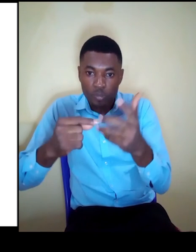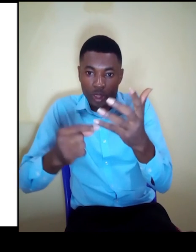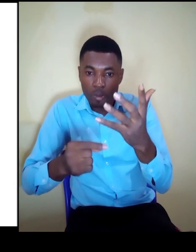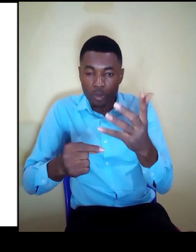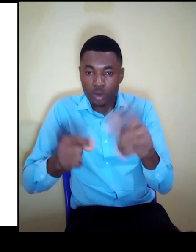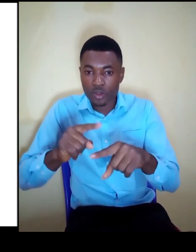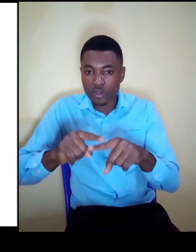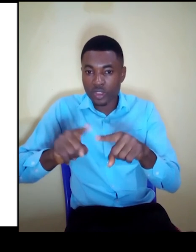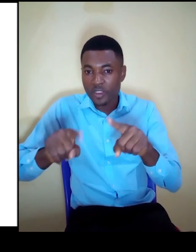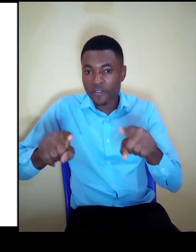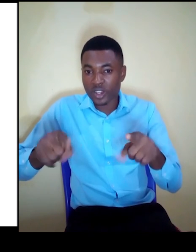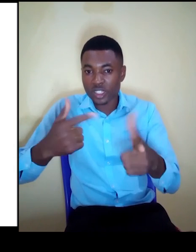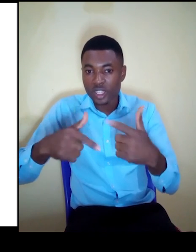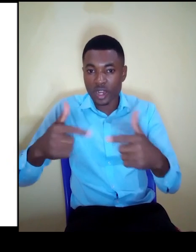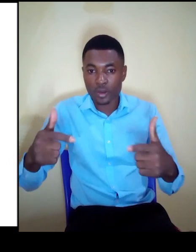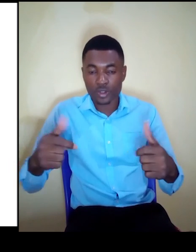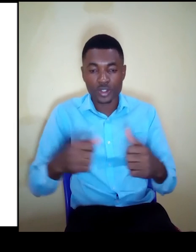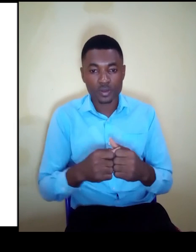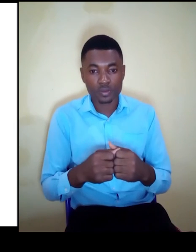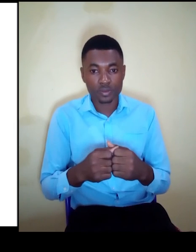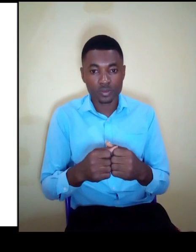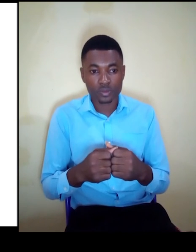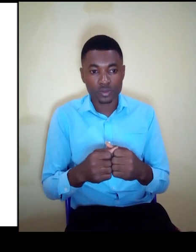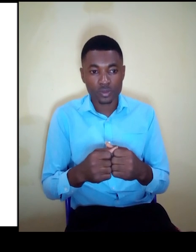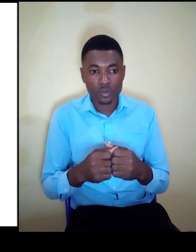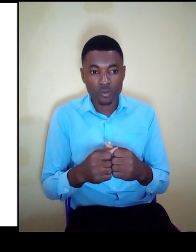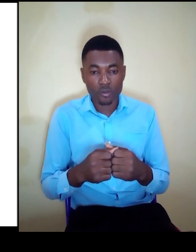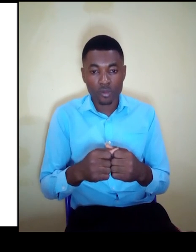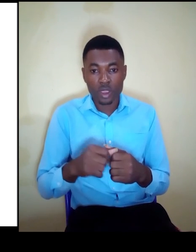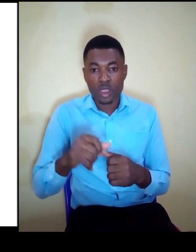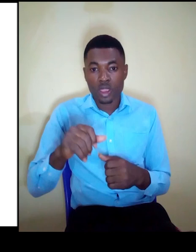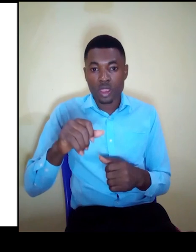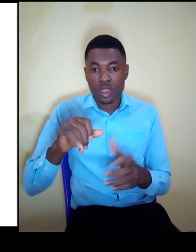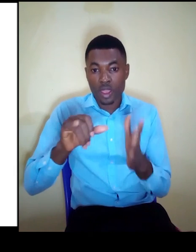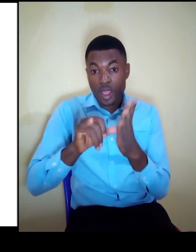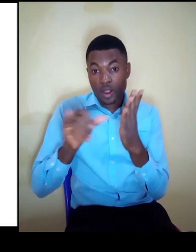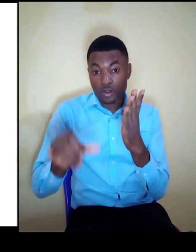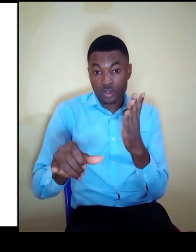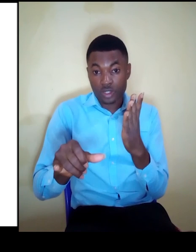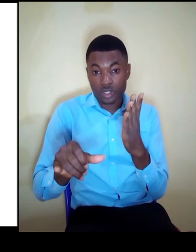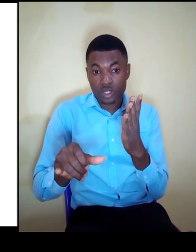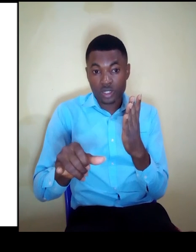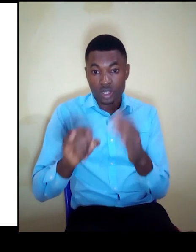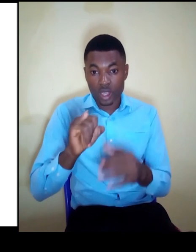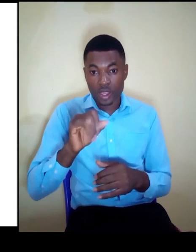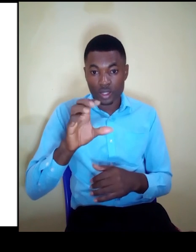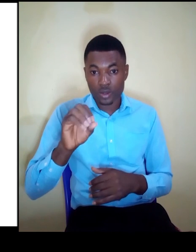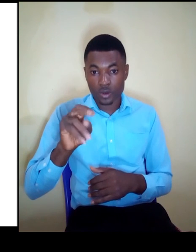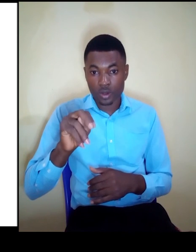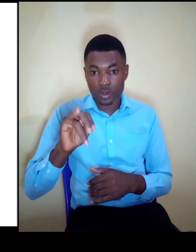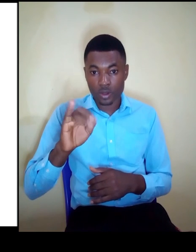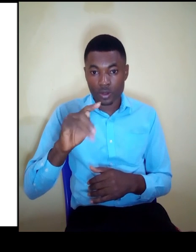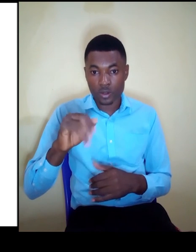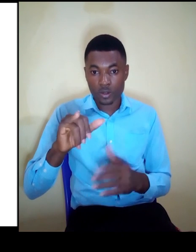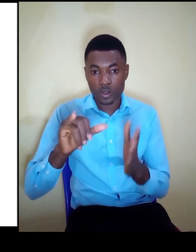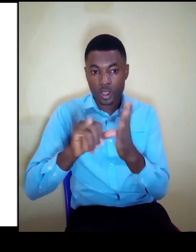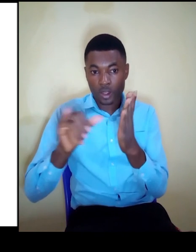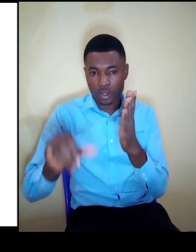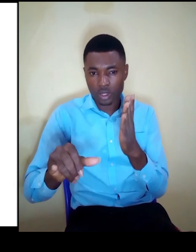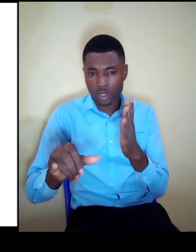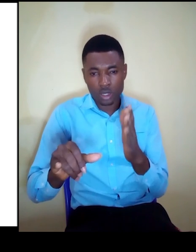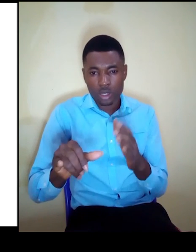And form meaning resemblance mapping, which is iconicity in sign languages, are not just pictures in the air, but